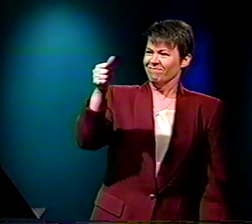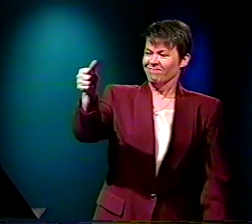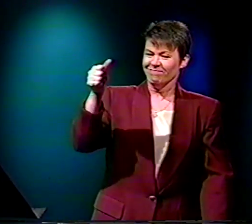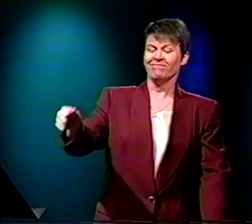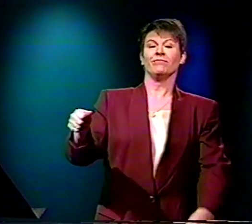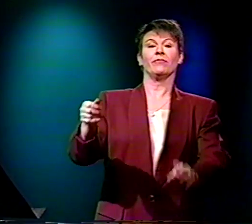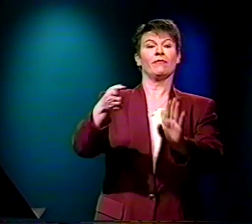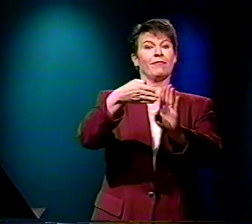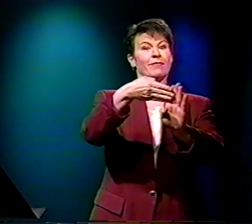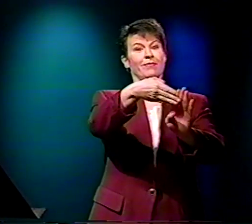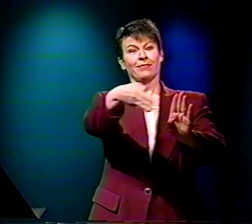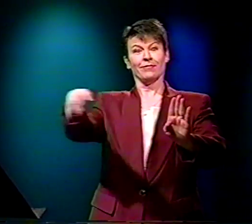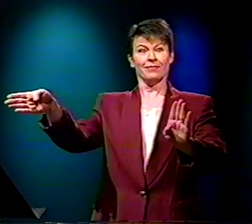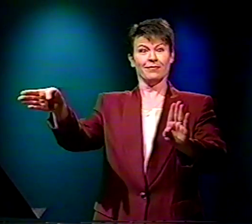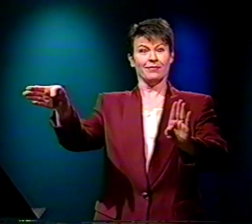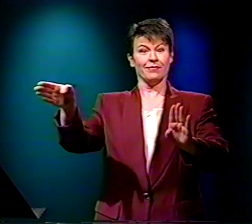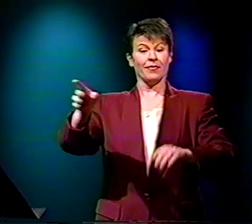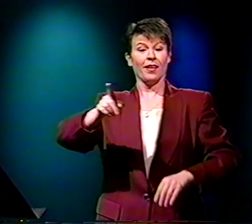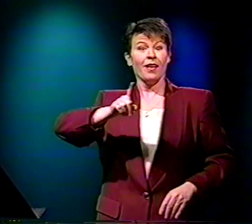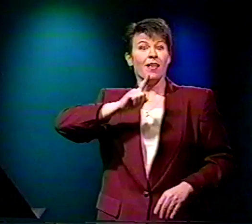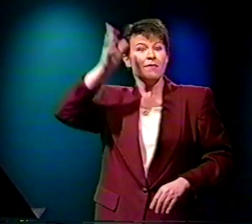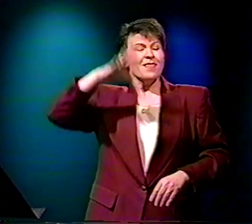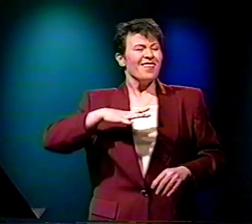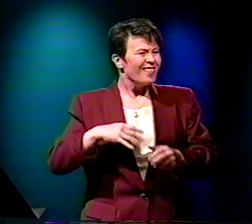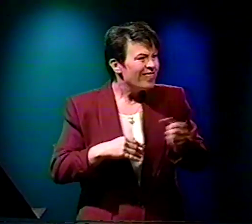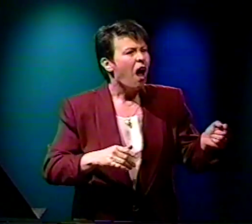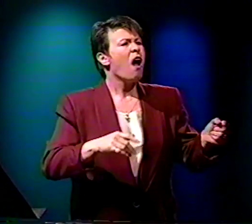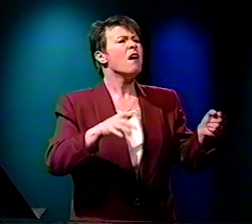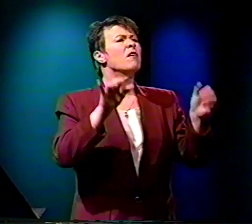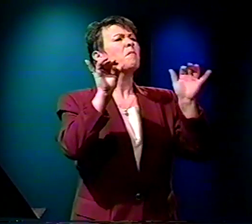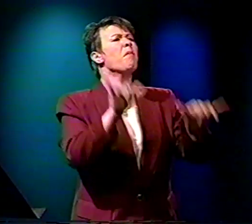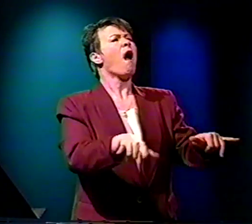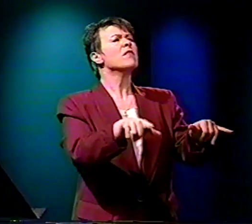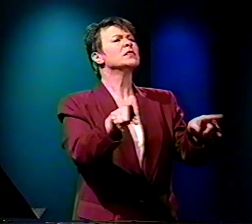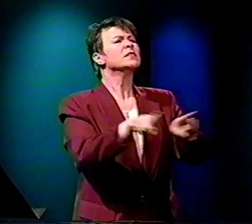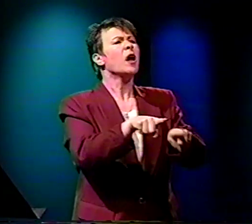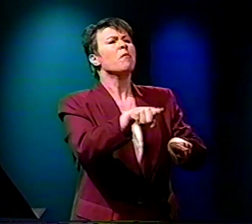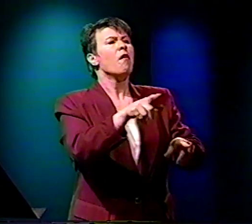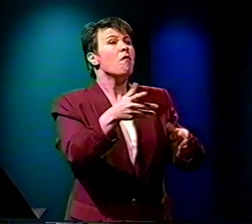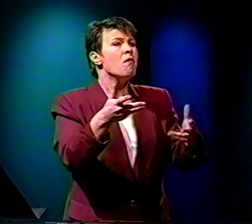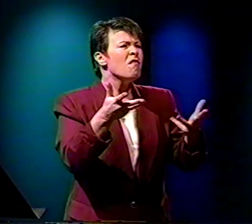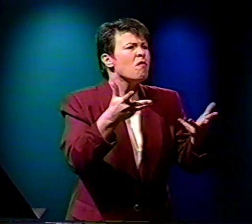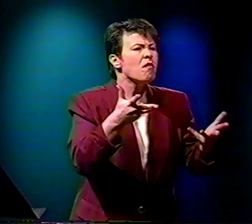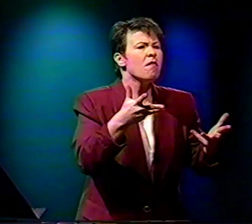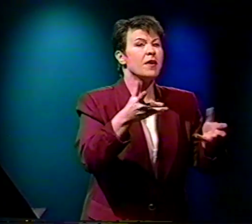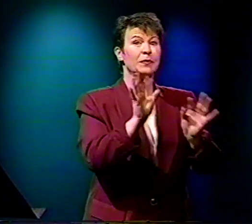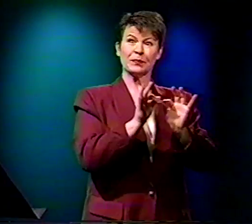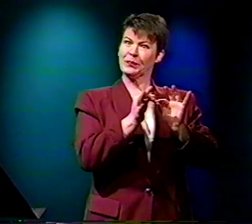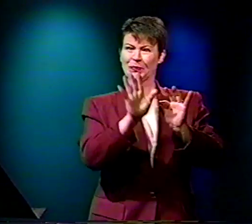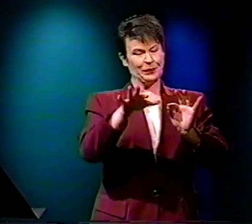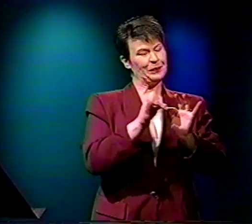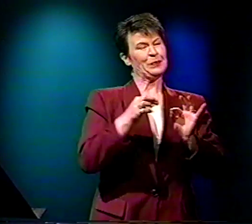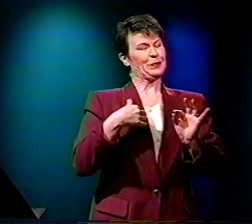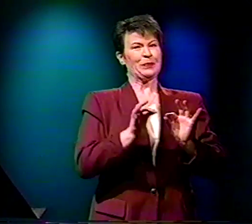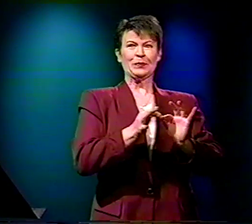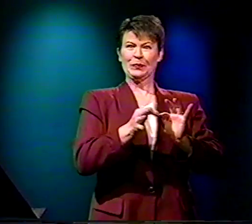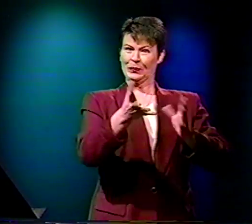the doorbell, and the door opened. And the deaf man again answered. And he says, oh, it's the same people. He goes, well,